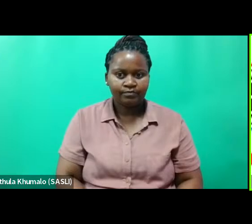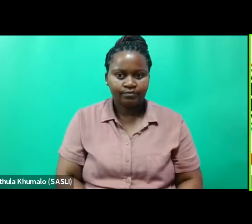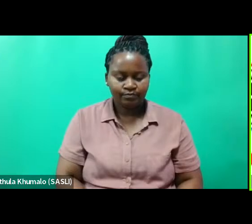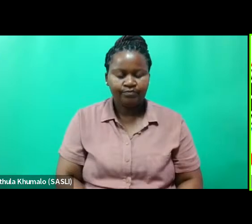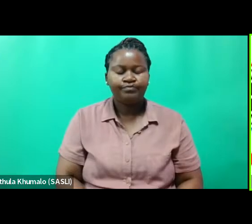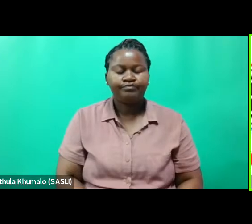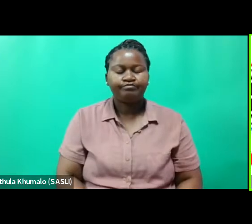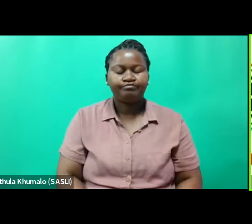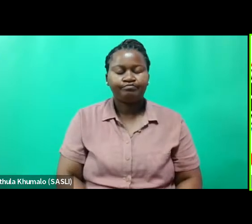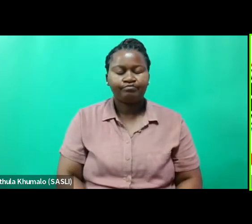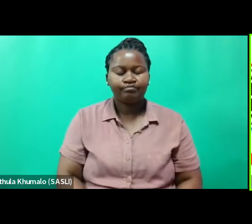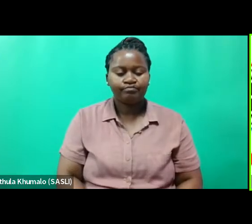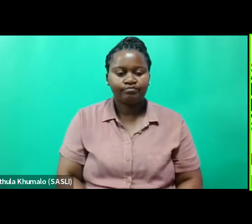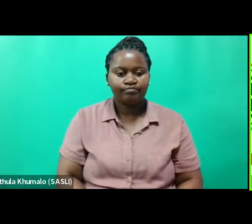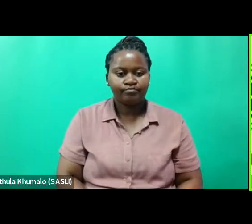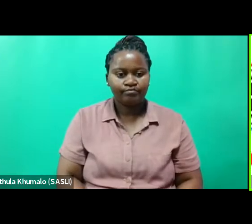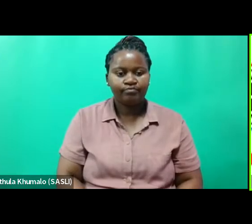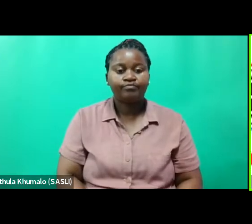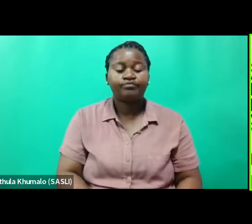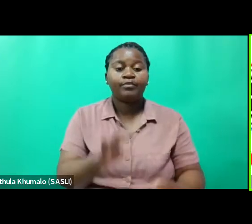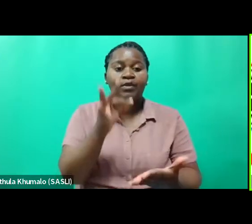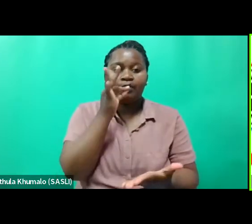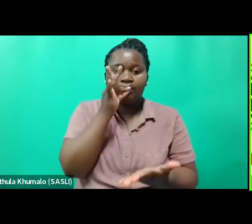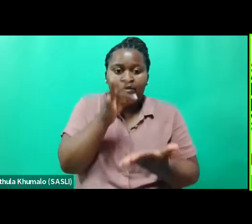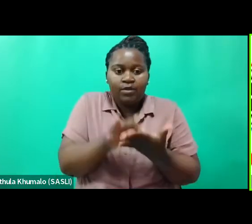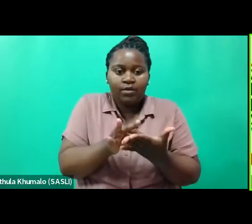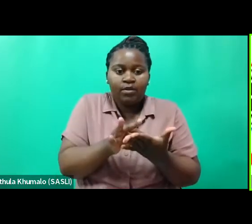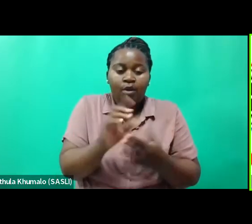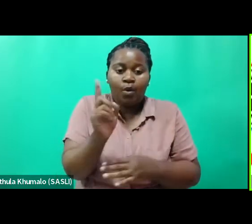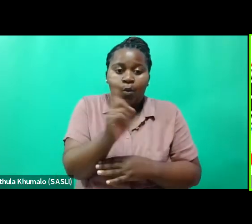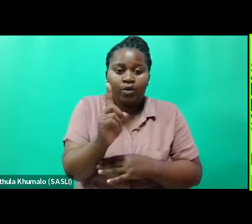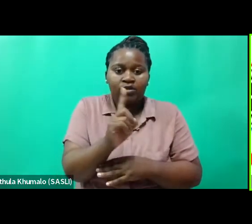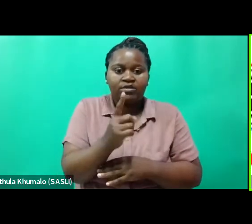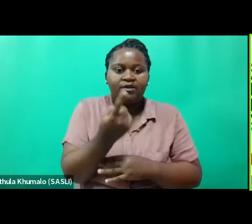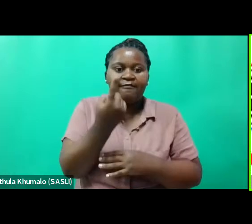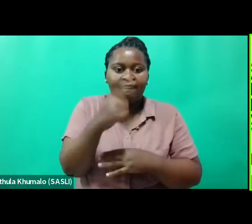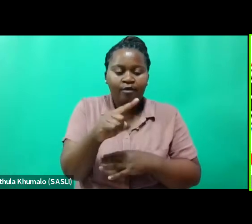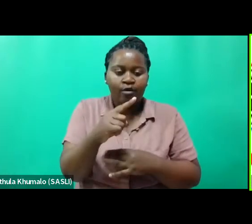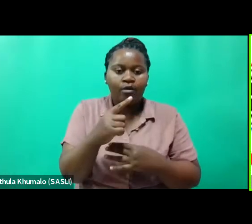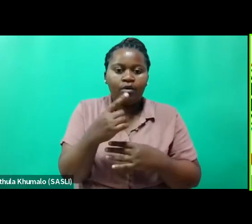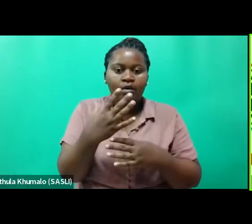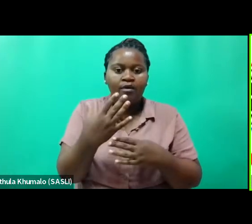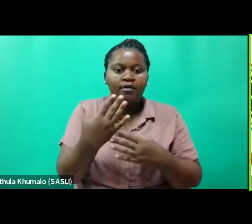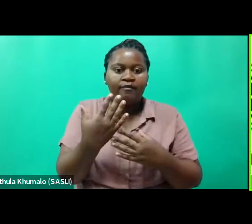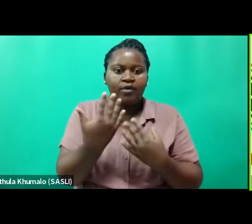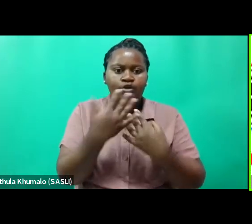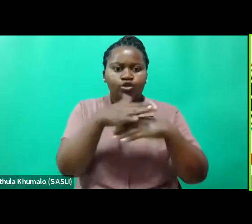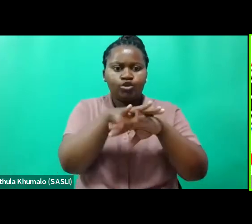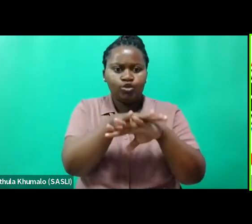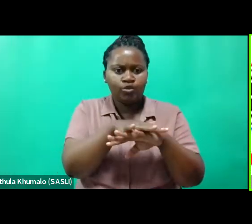Okay. The recommendations for exclusive education